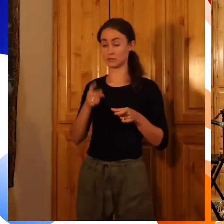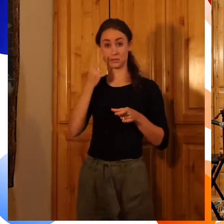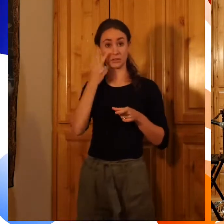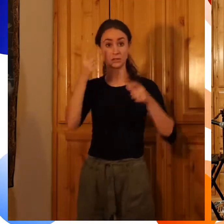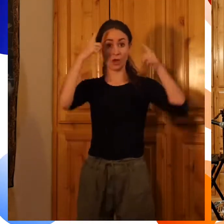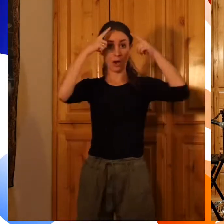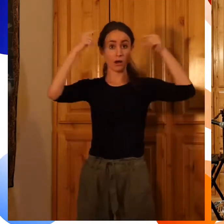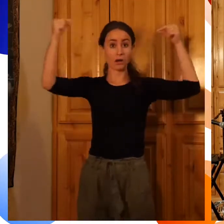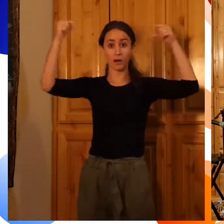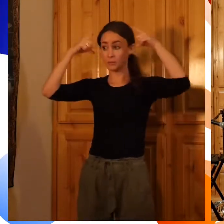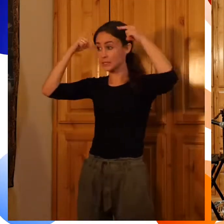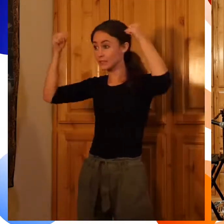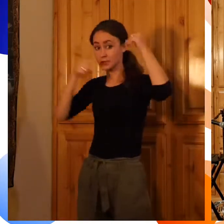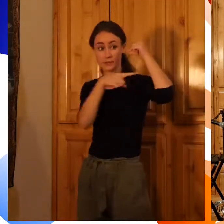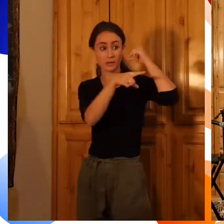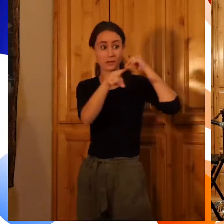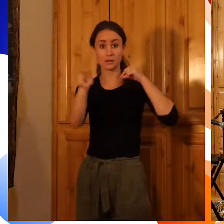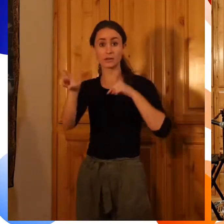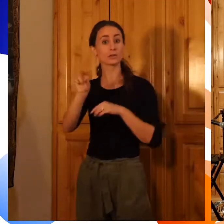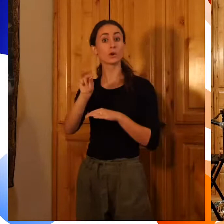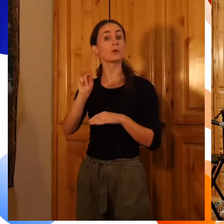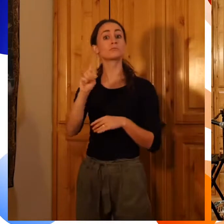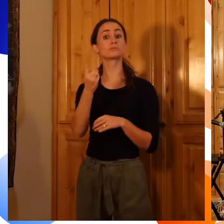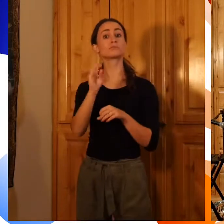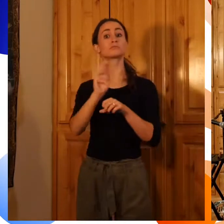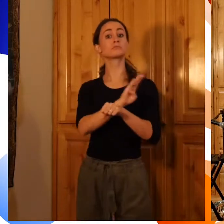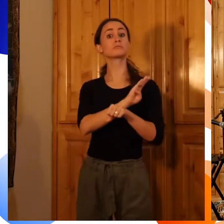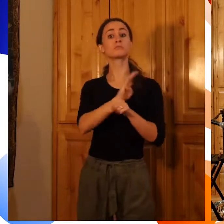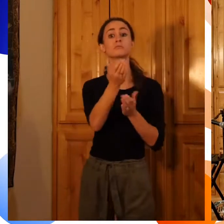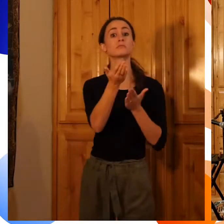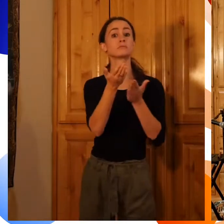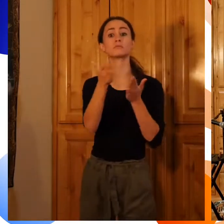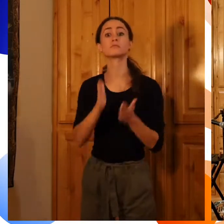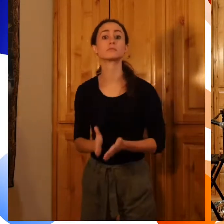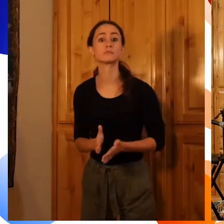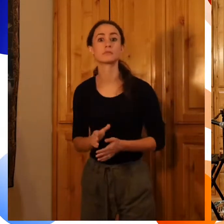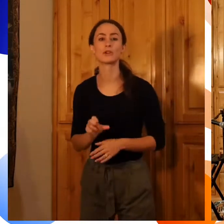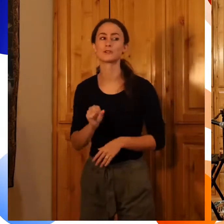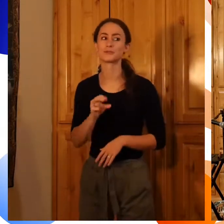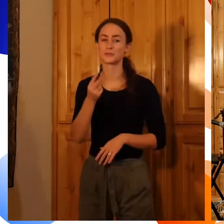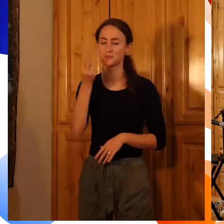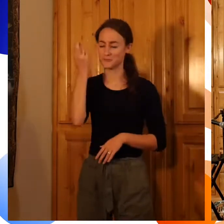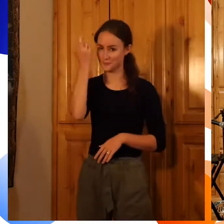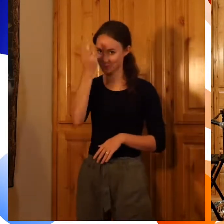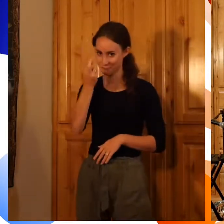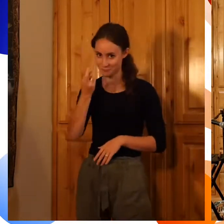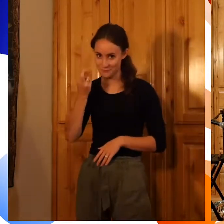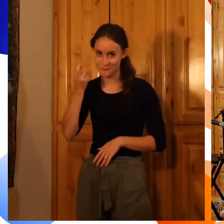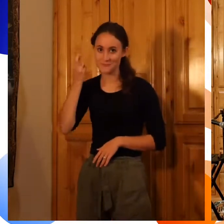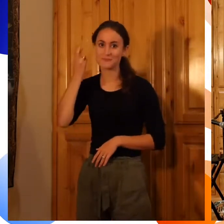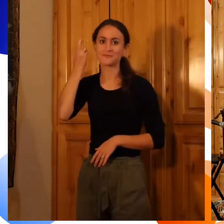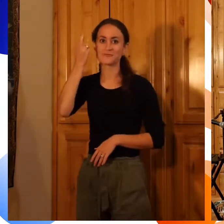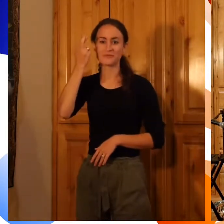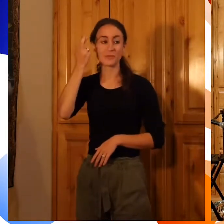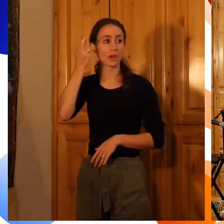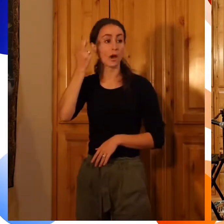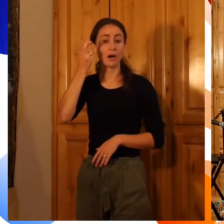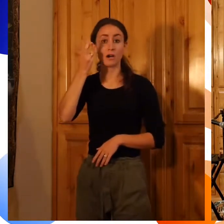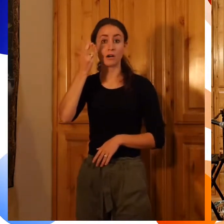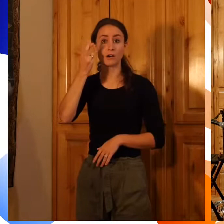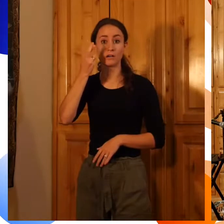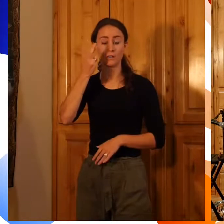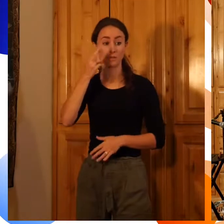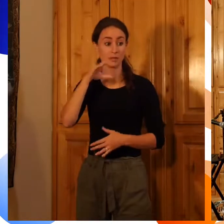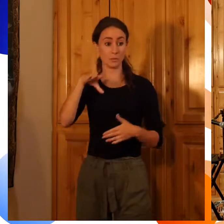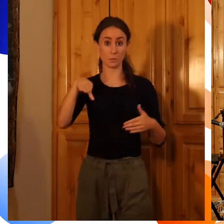servants. And when he put them back on, he realized that the groom himself, the Lord Toboggan, was in fact a hideous,